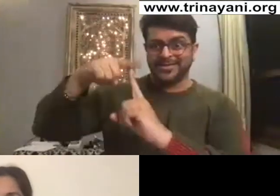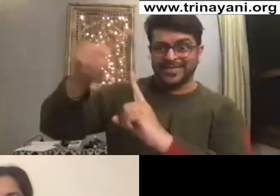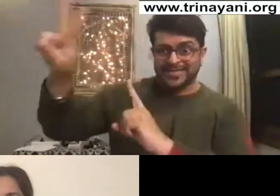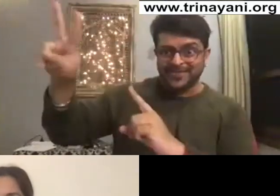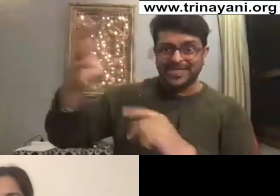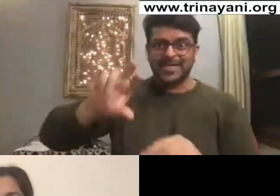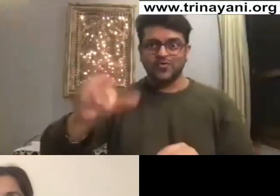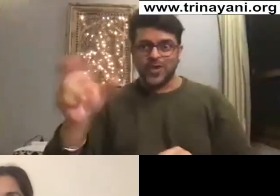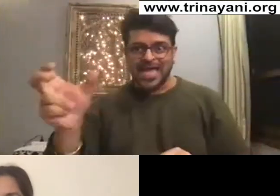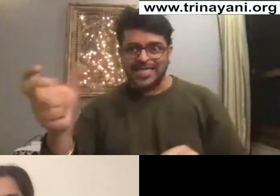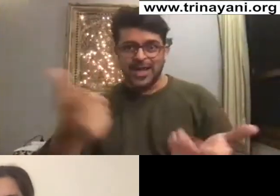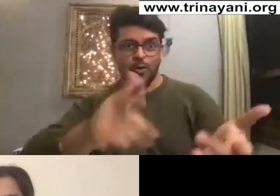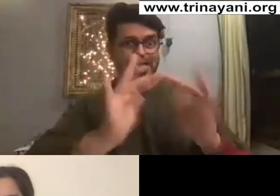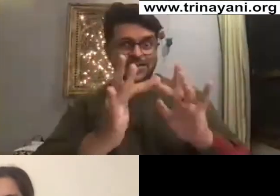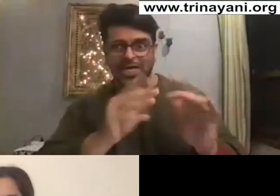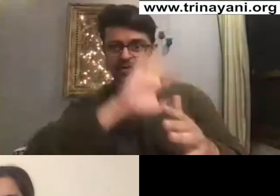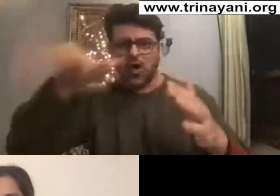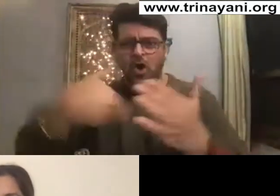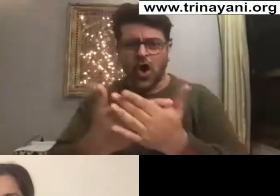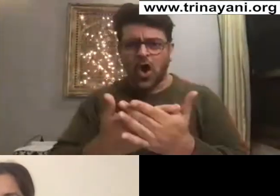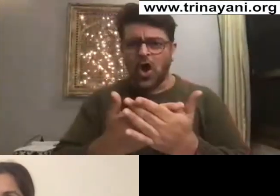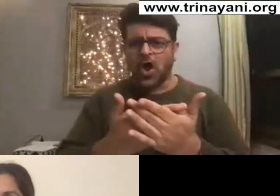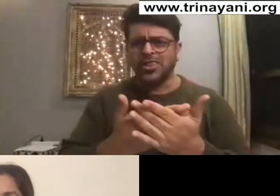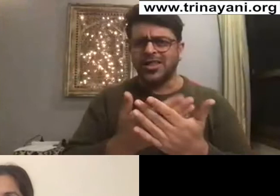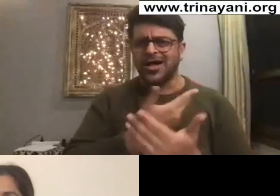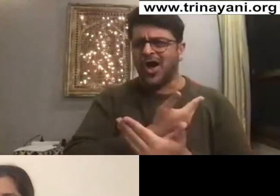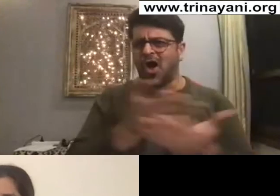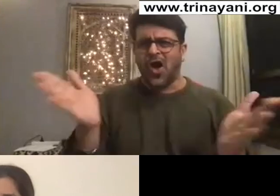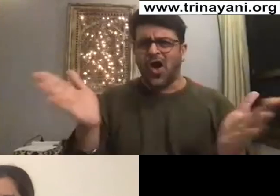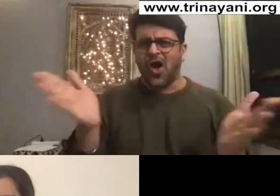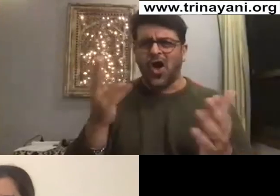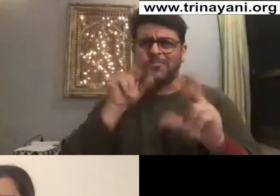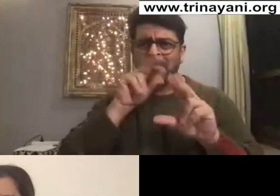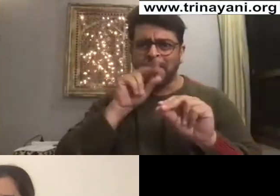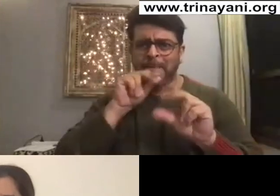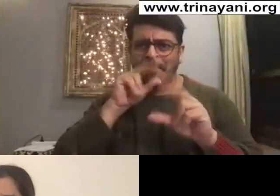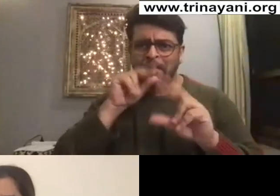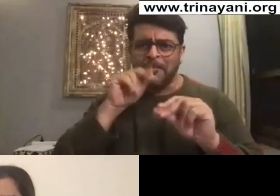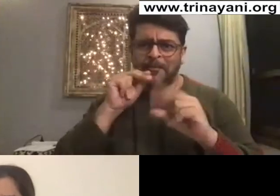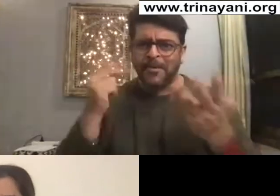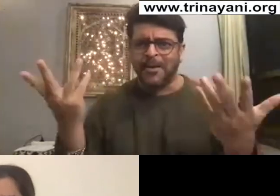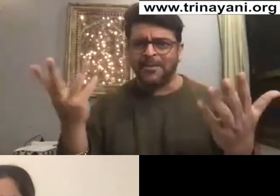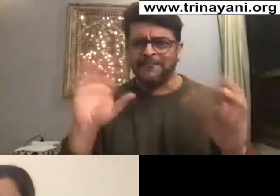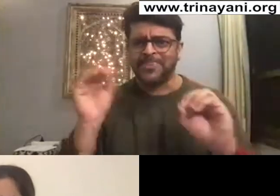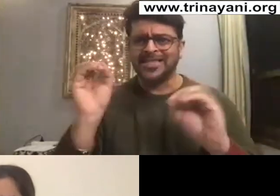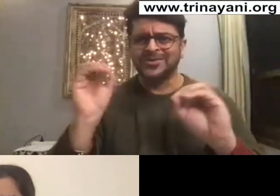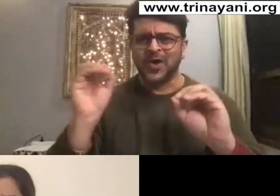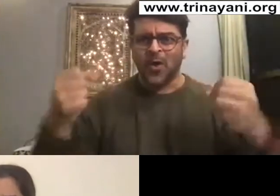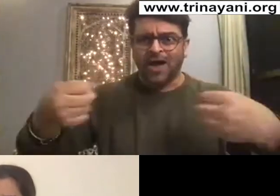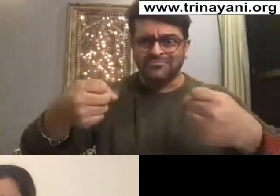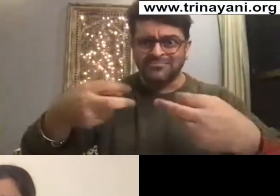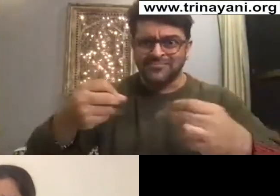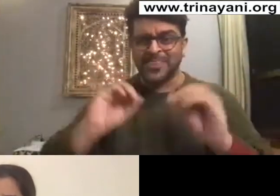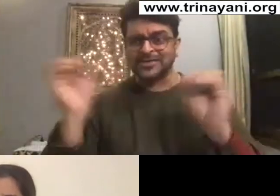that was happening. We were the last people to get to know, because TV, radio, etc., all of it, like everyone's just